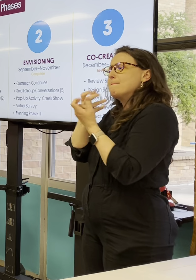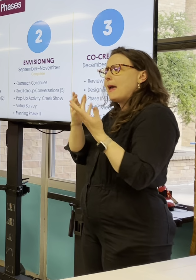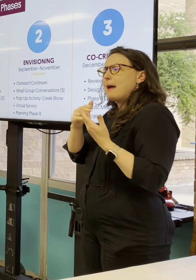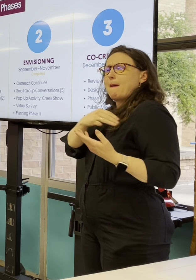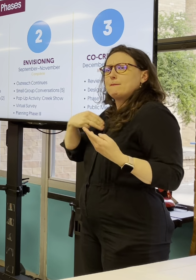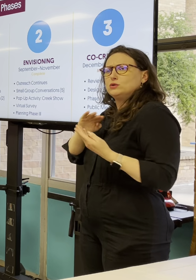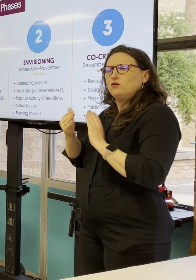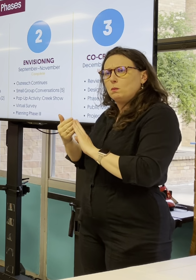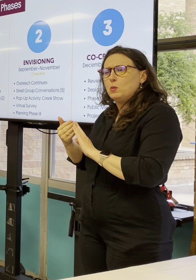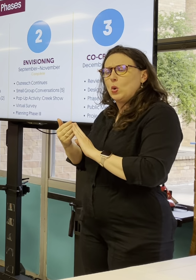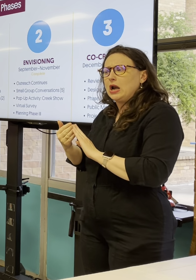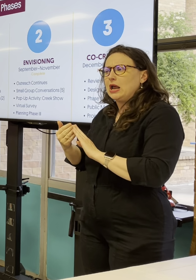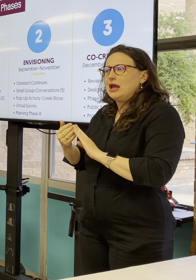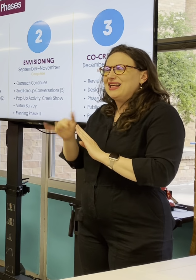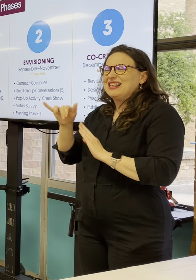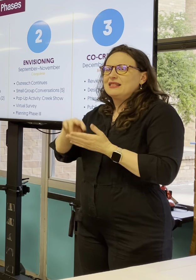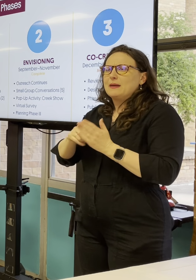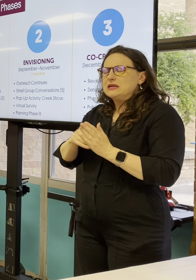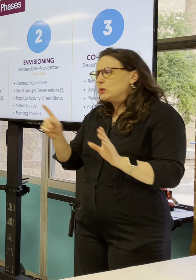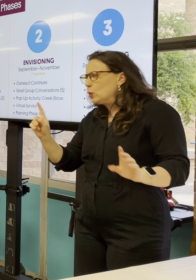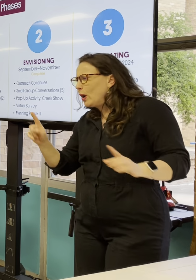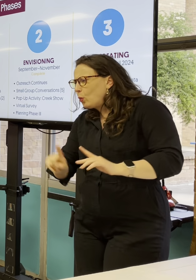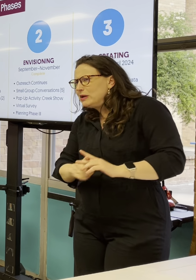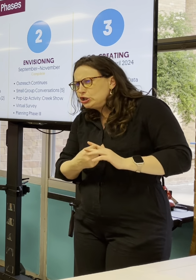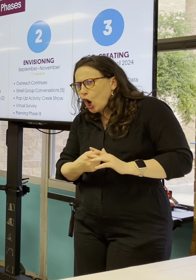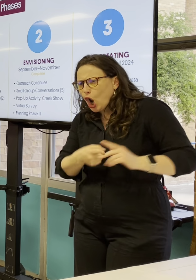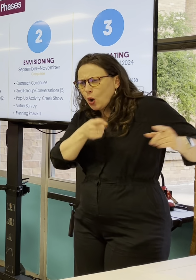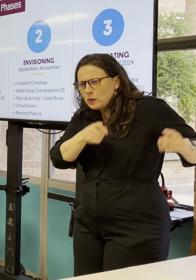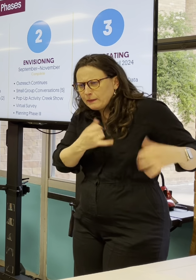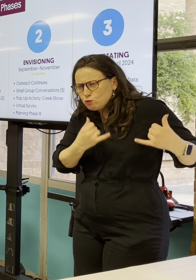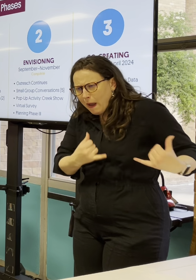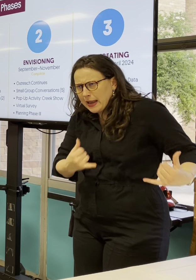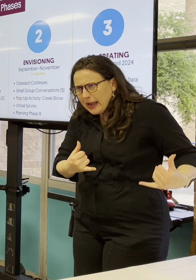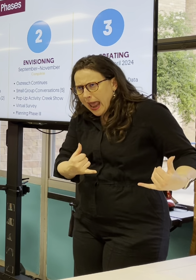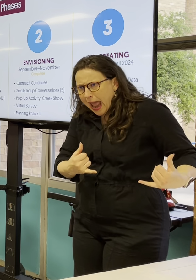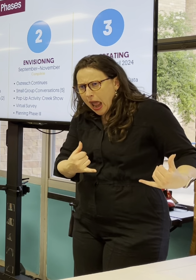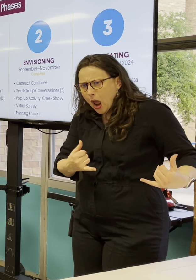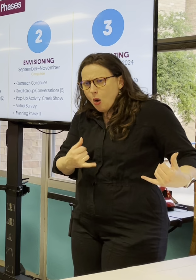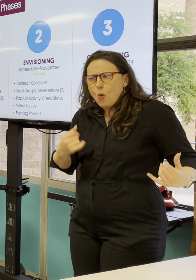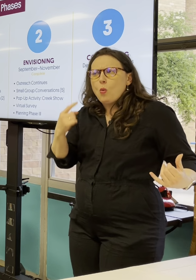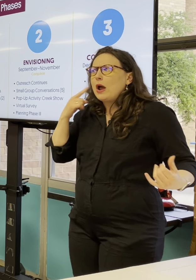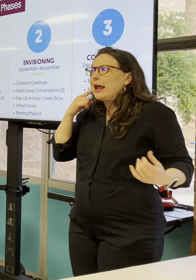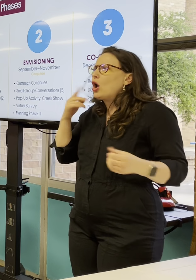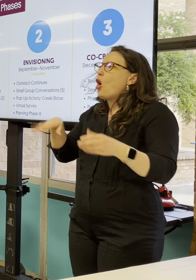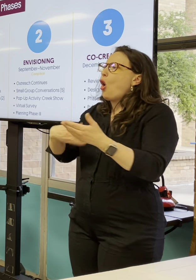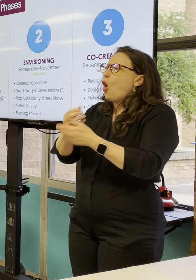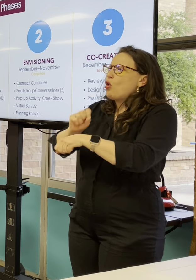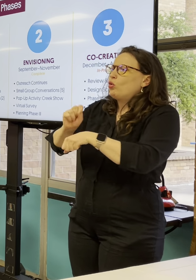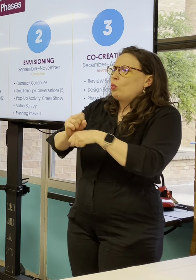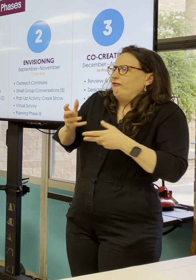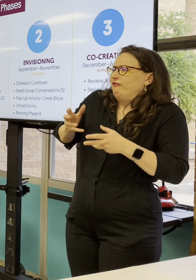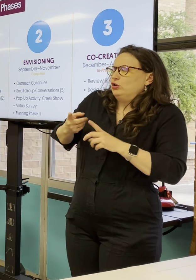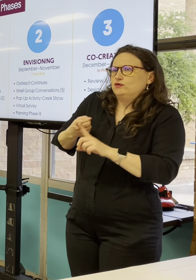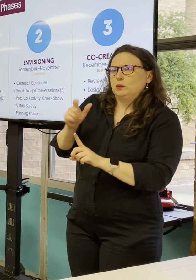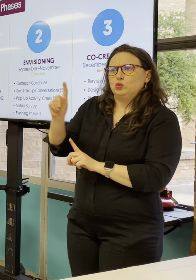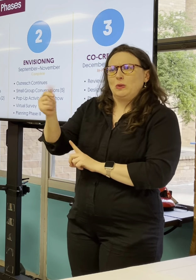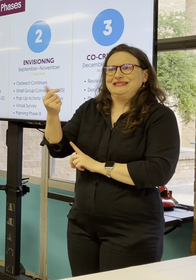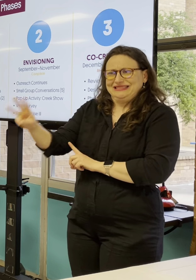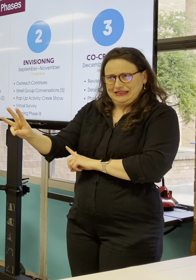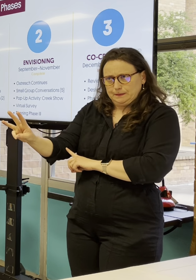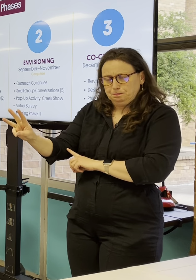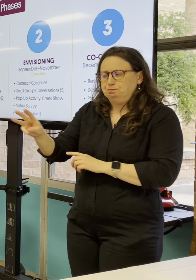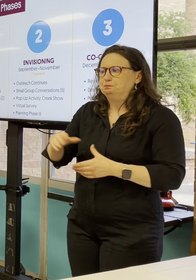the grounding was, where are we starting from, what's happening, let's hear on the work that we did, as Melissa mentioned, in 2016.